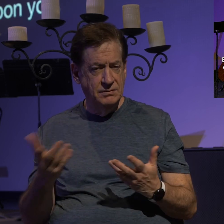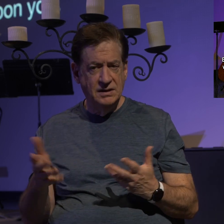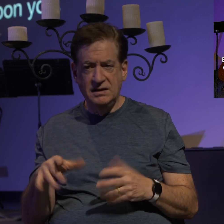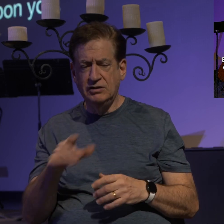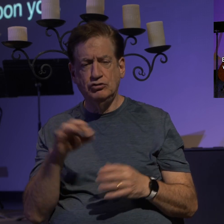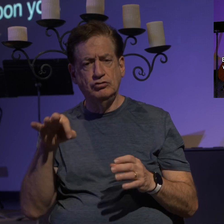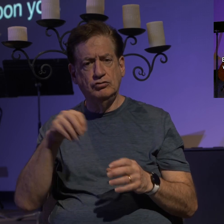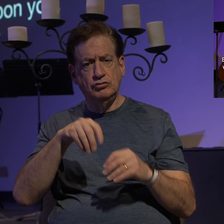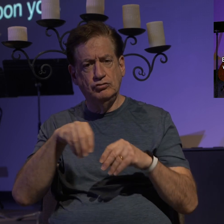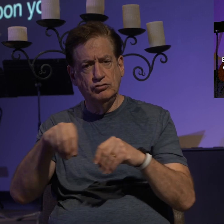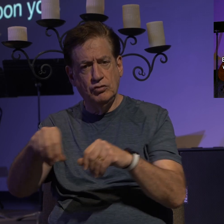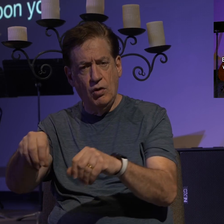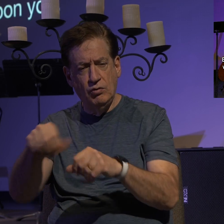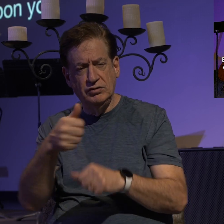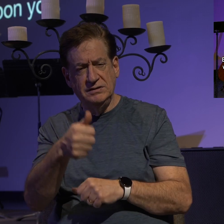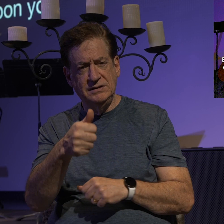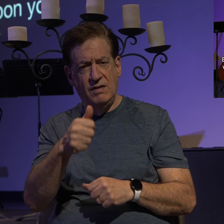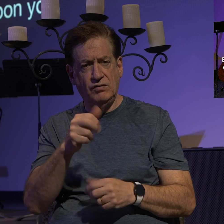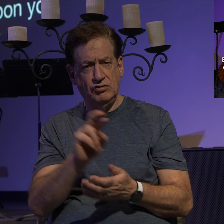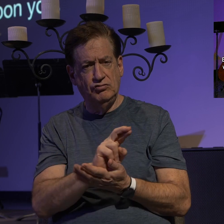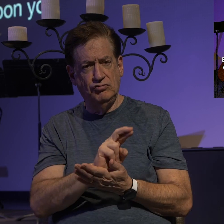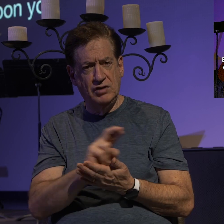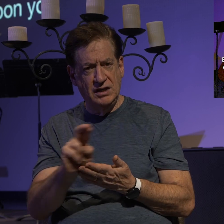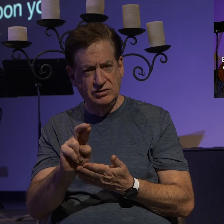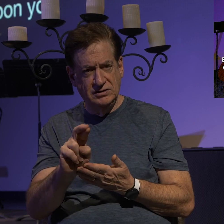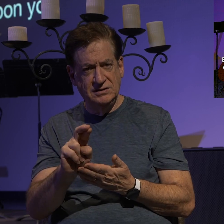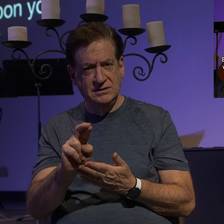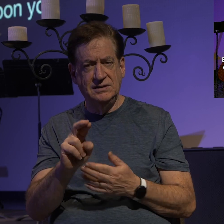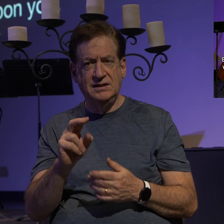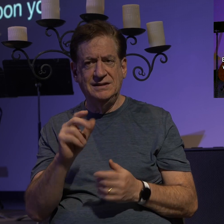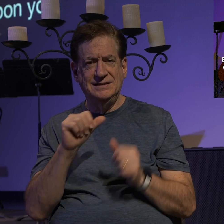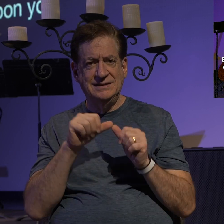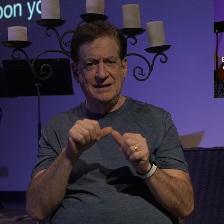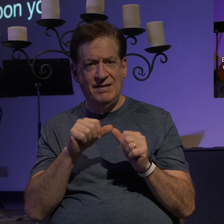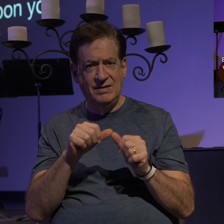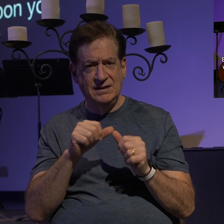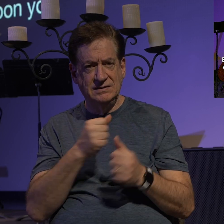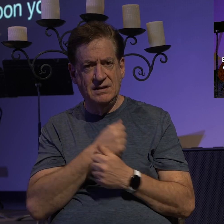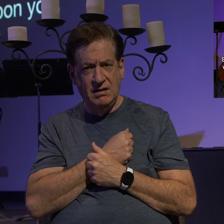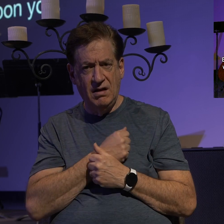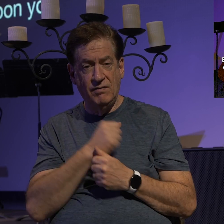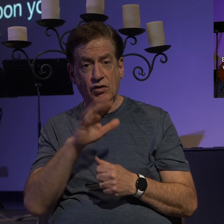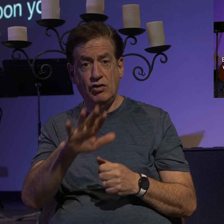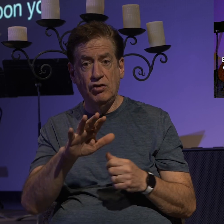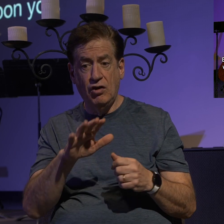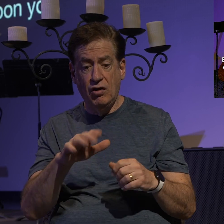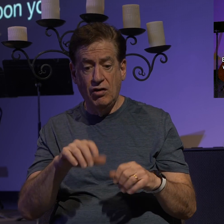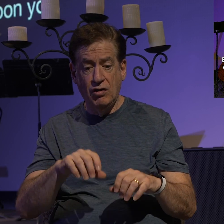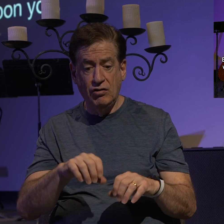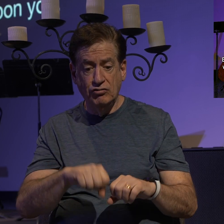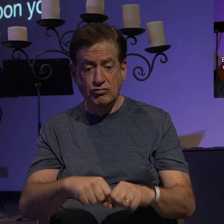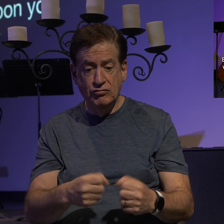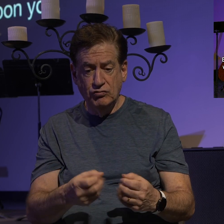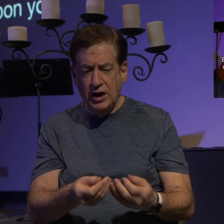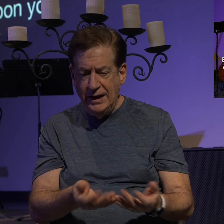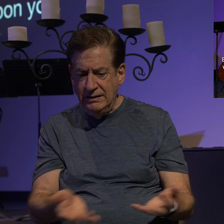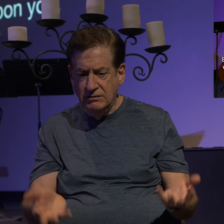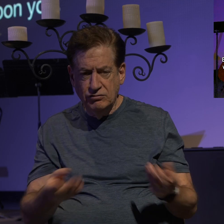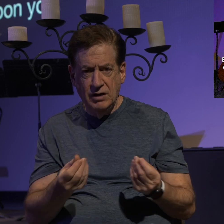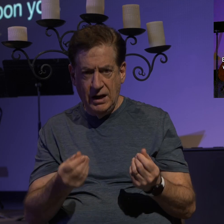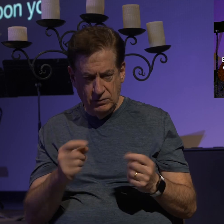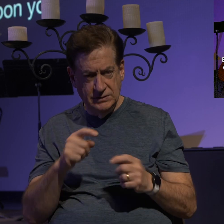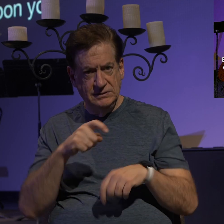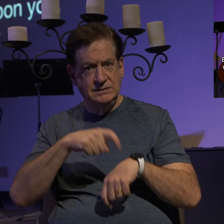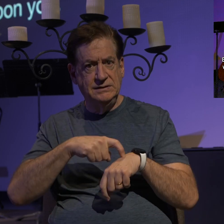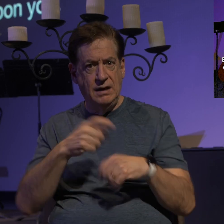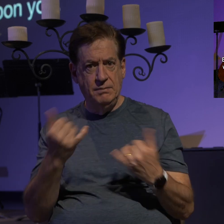yourselves righteousness. Reap steadfast love. Break up your fallow ground. For it is the time to seek